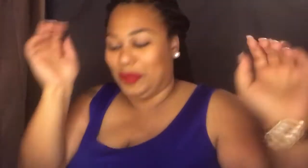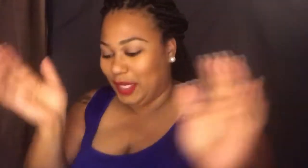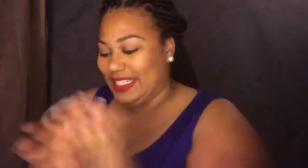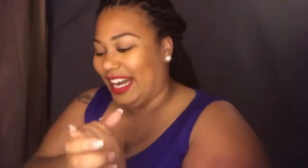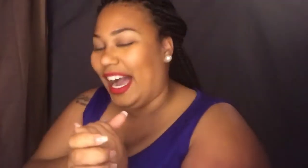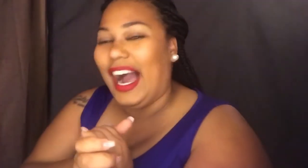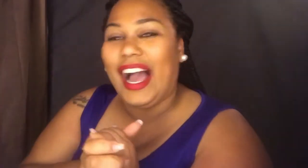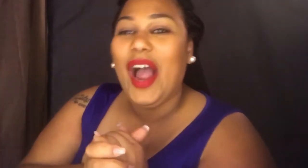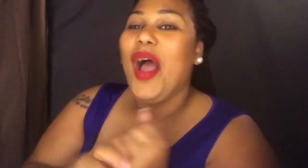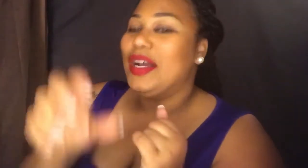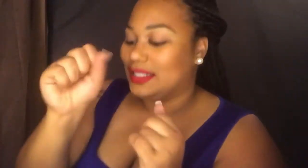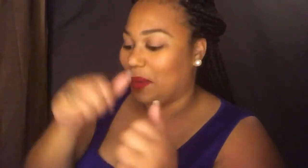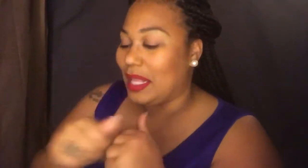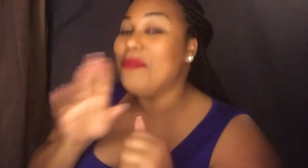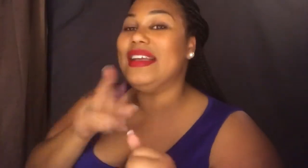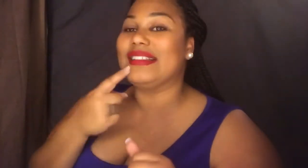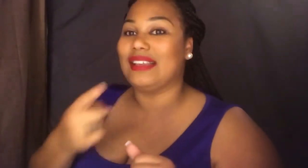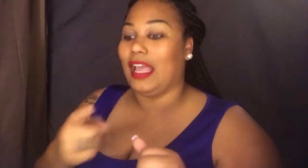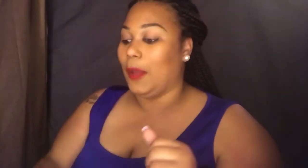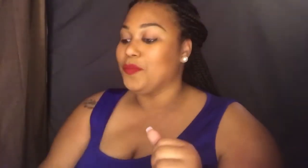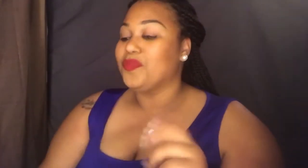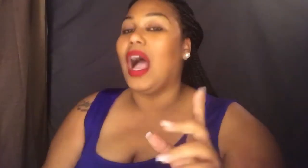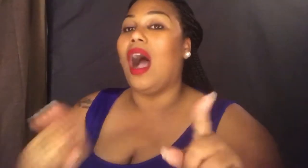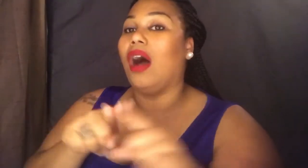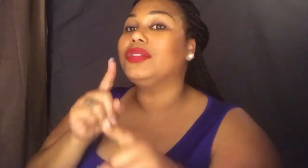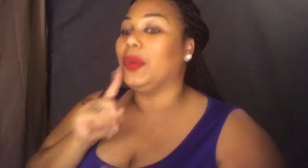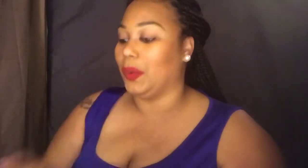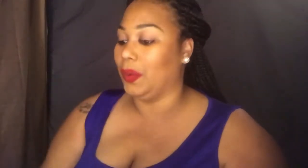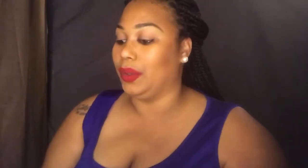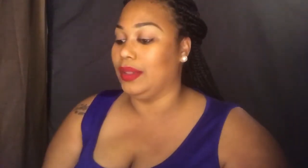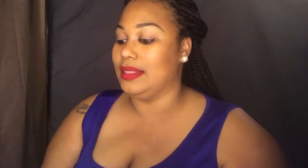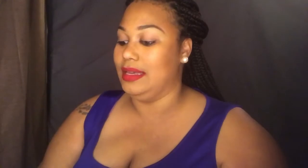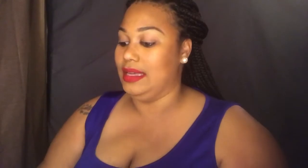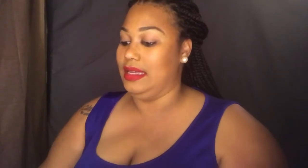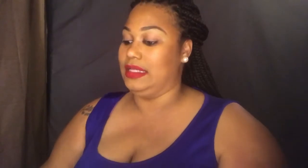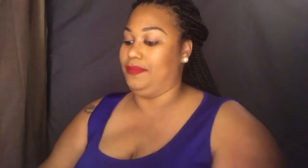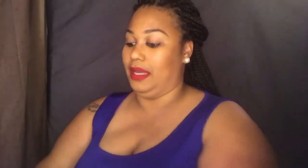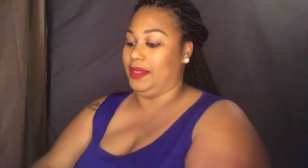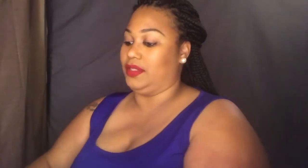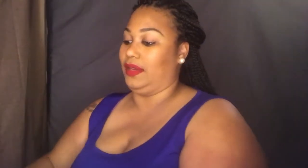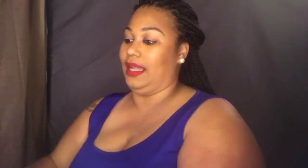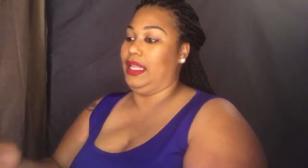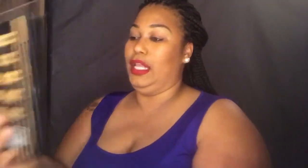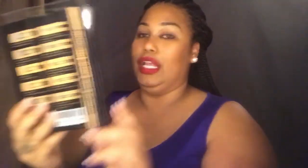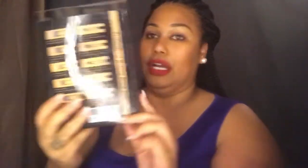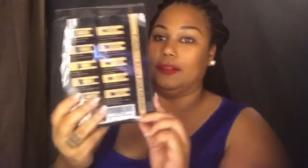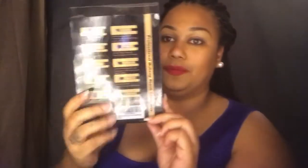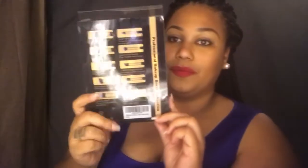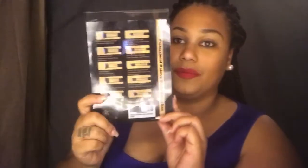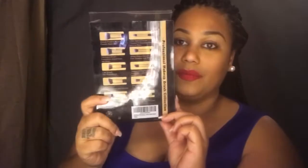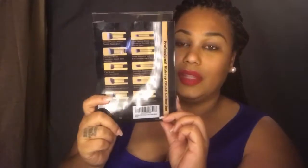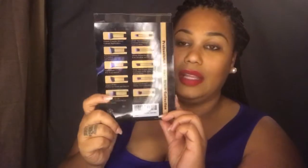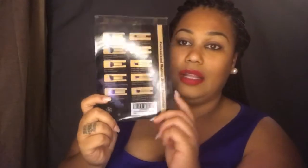brush. So with that being said, I also ordered these babies right here.